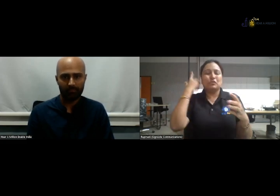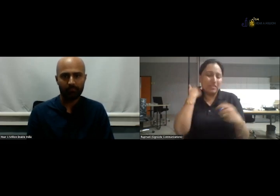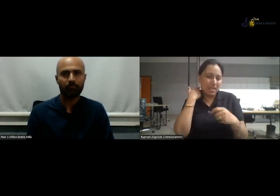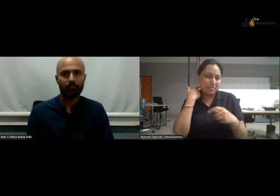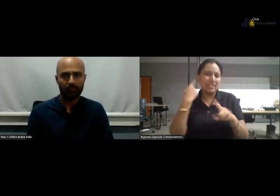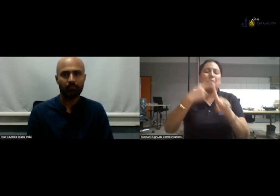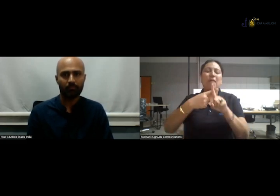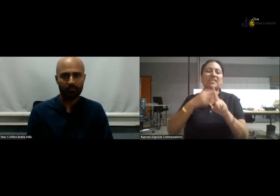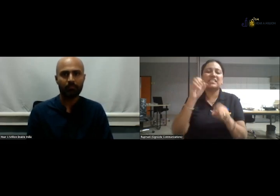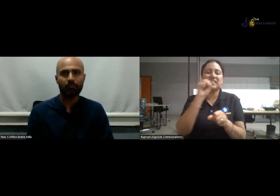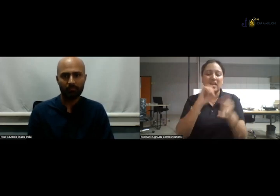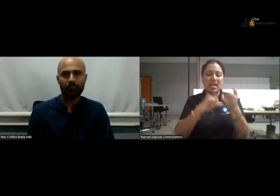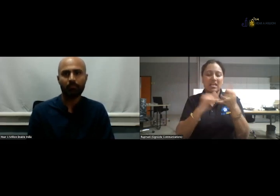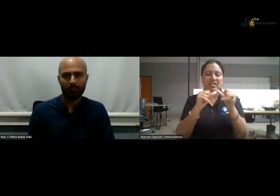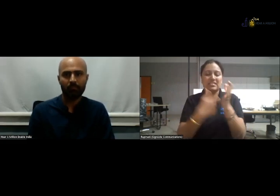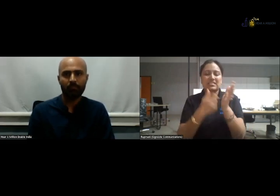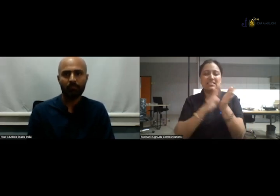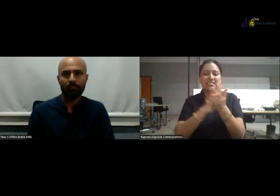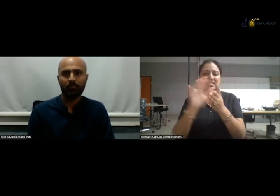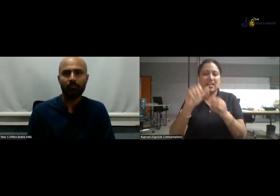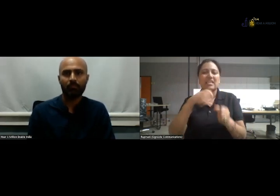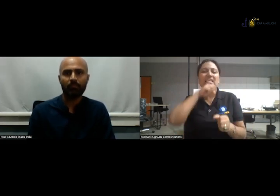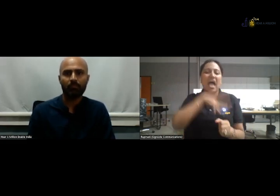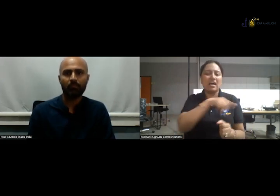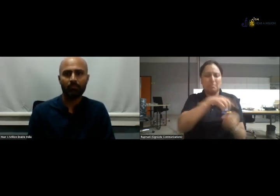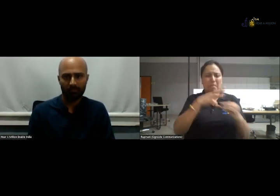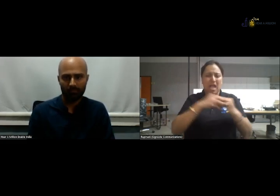Then we invited her for an interview.